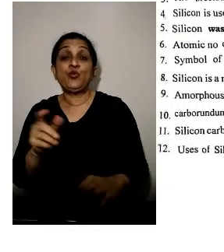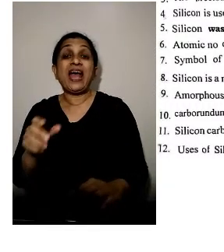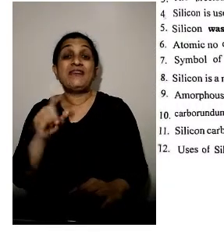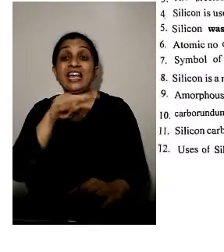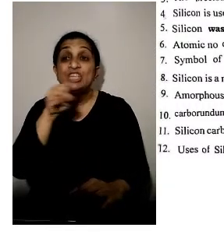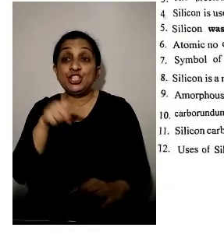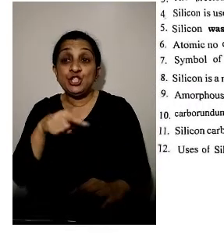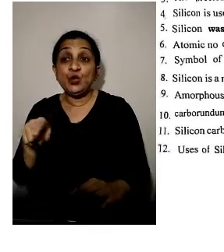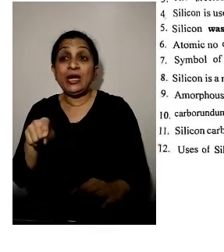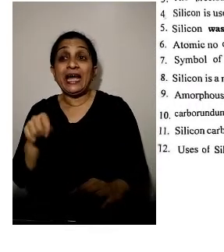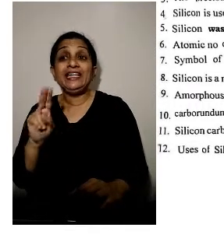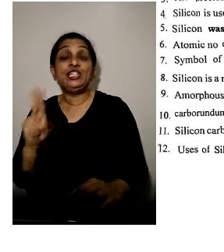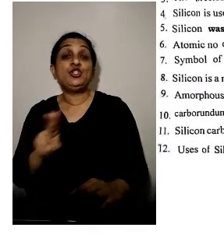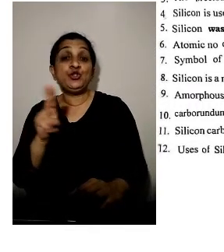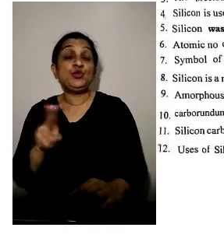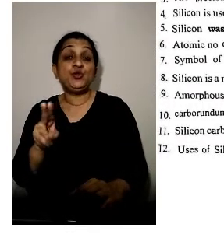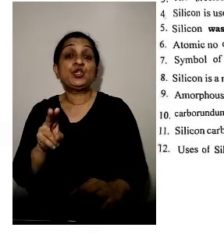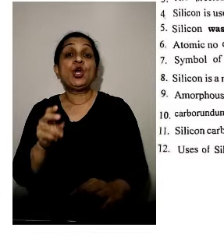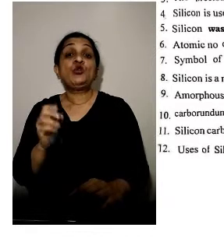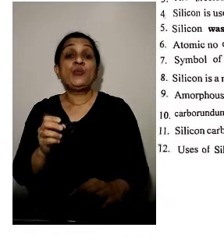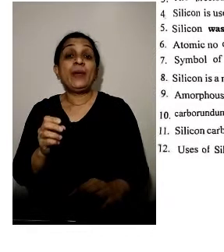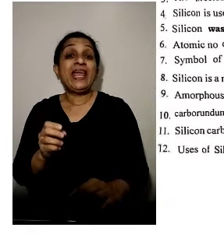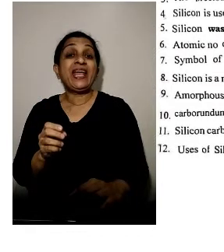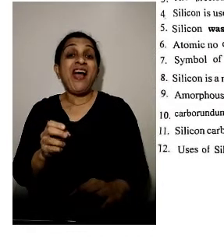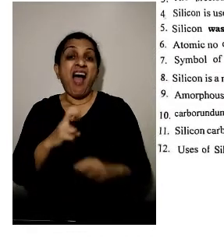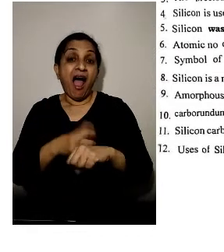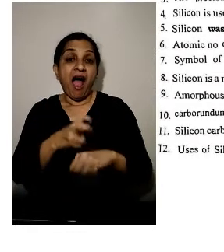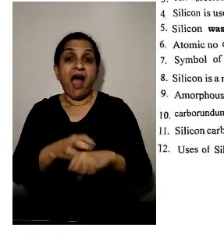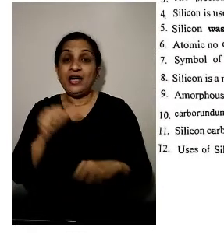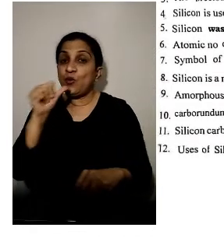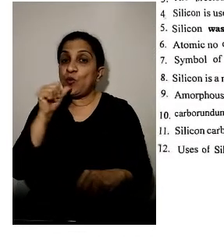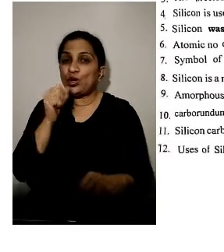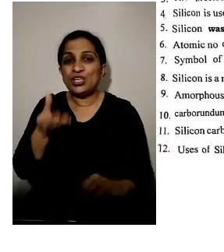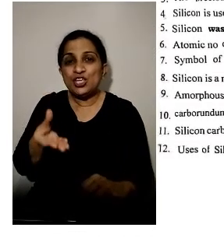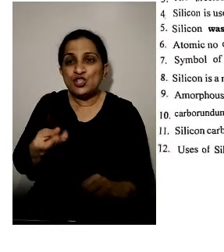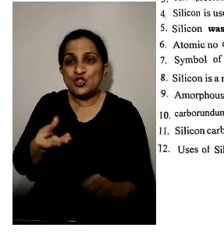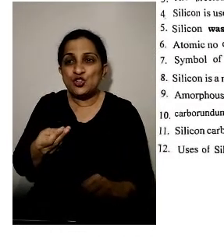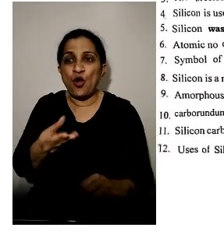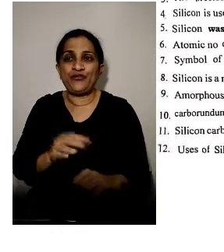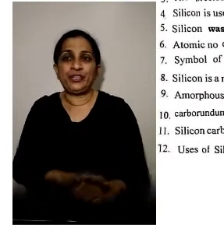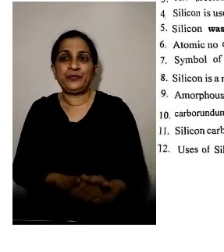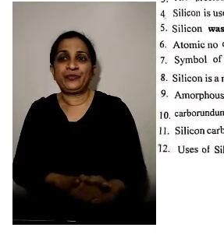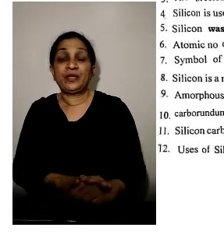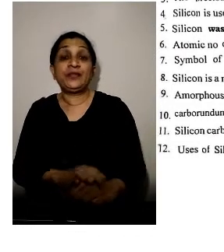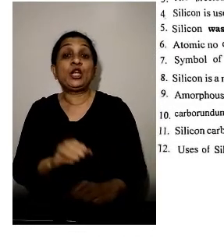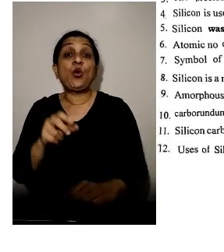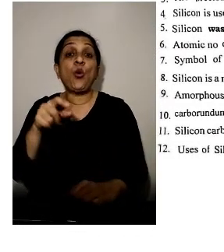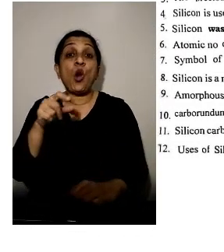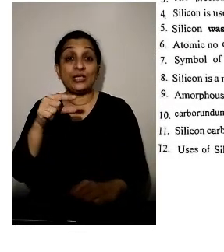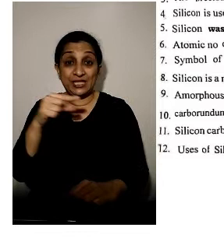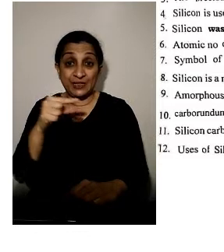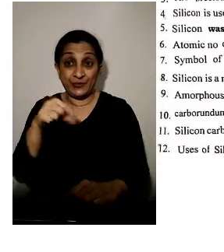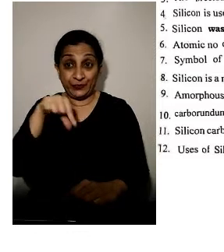You have zeolite is used to make hard water soft. Then